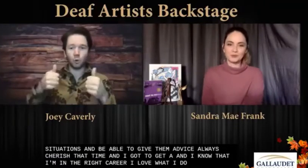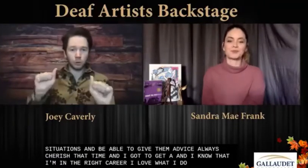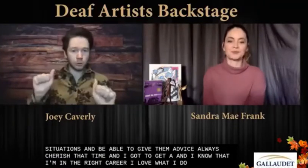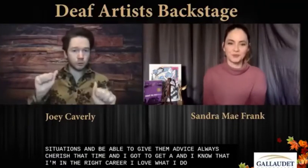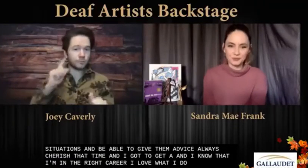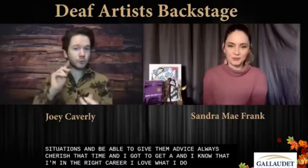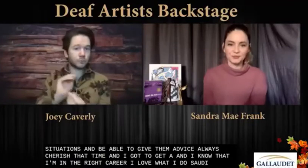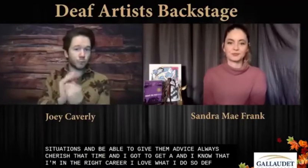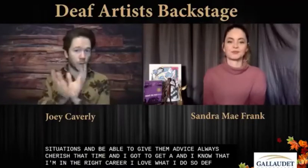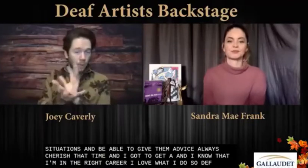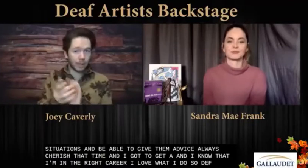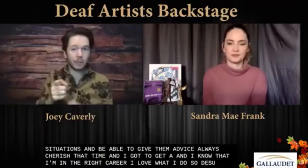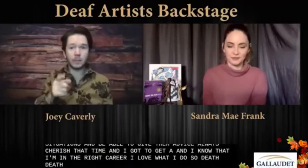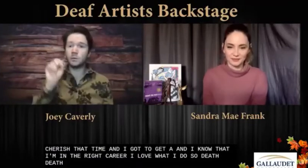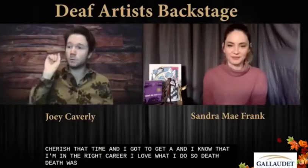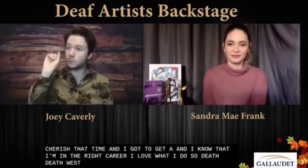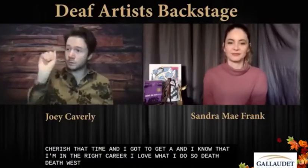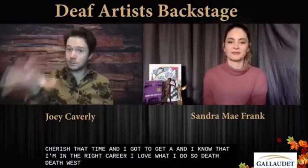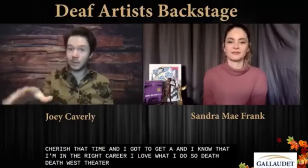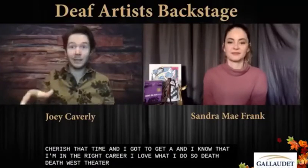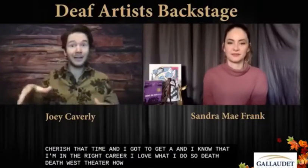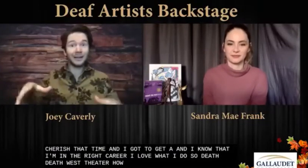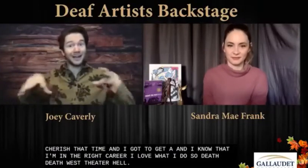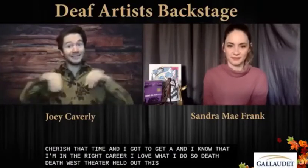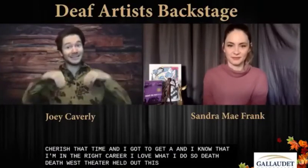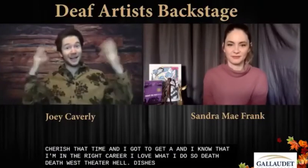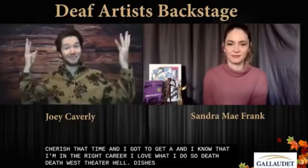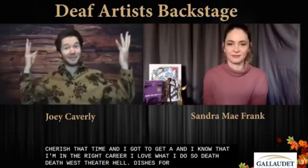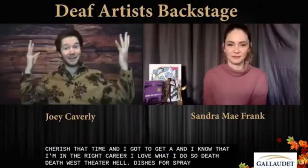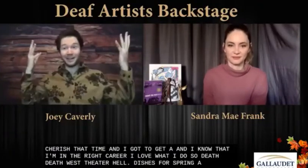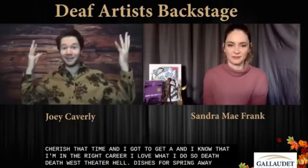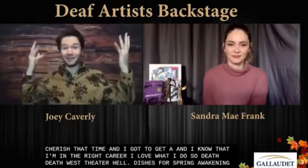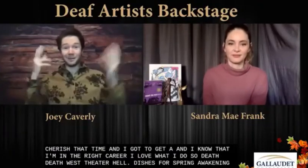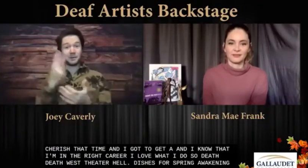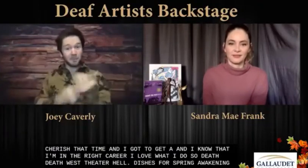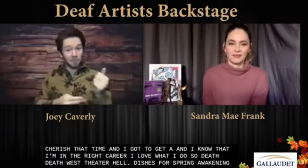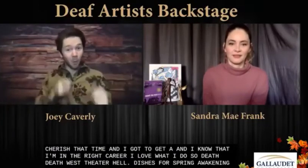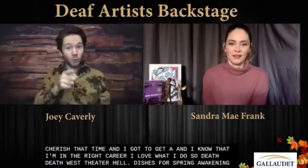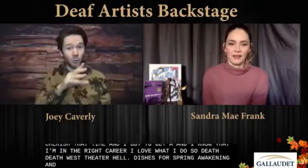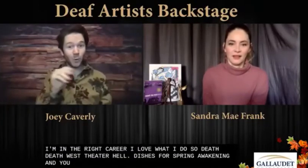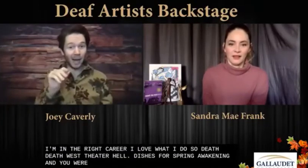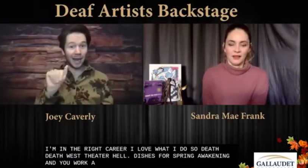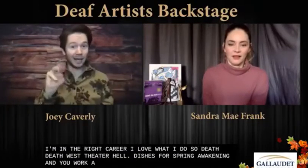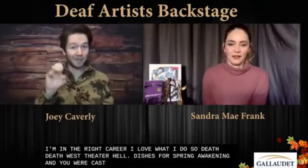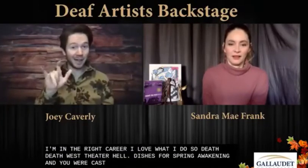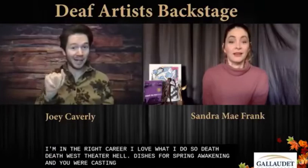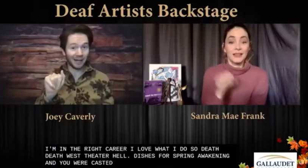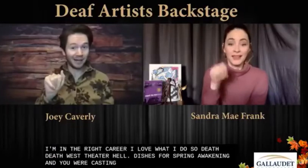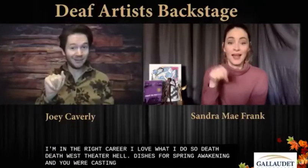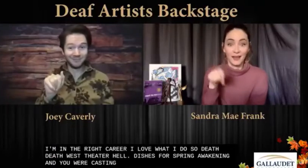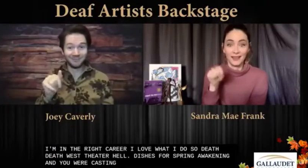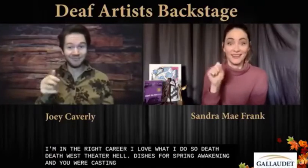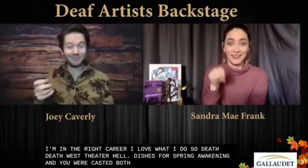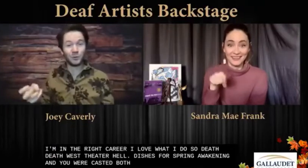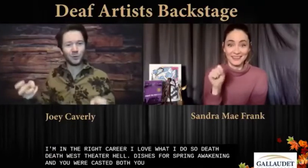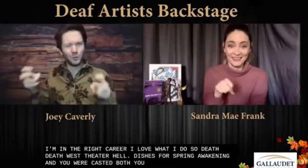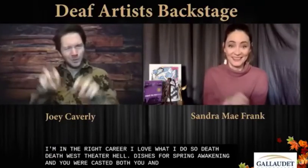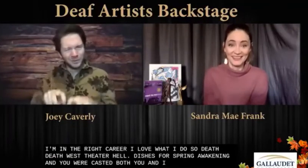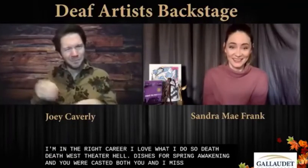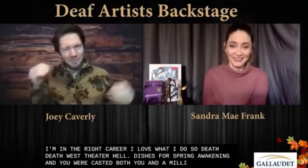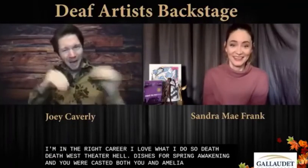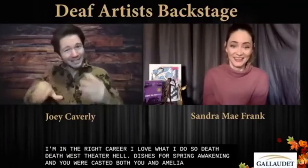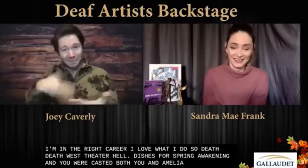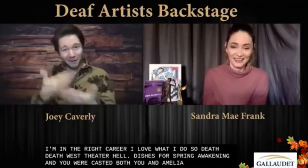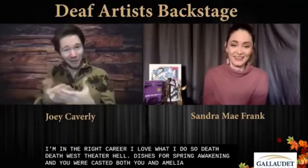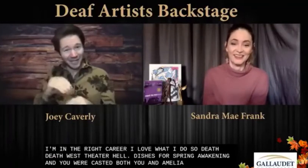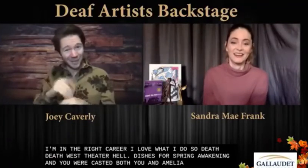so Deaf West Theater held auditions for Spring Awakening and you were casted both you and Amelia